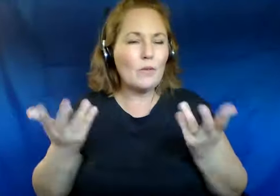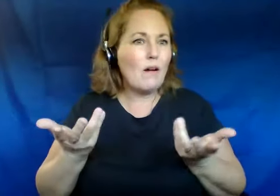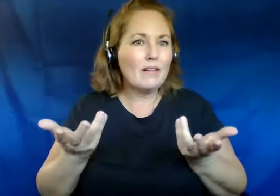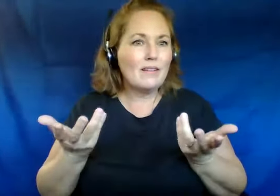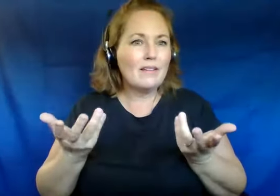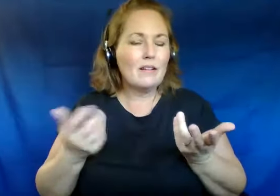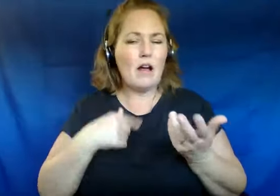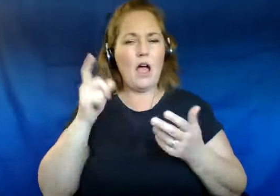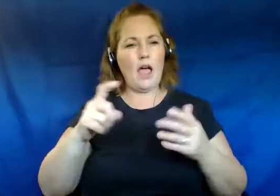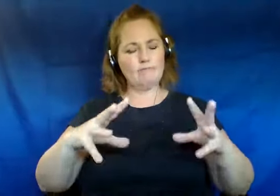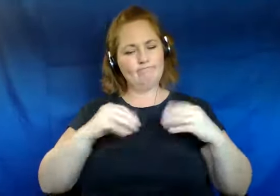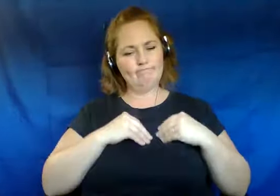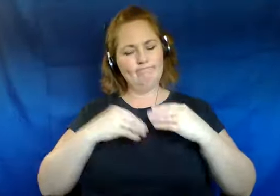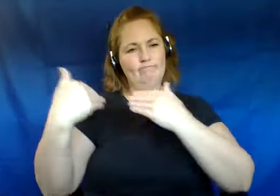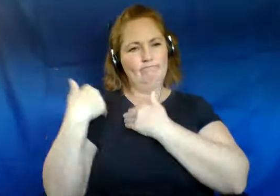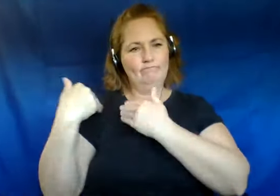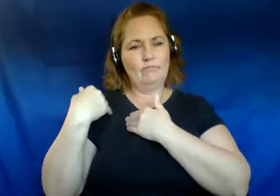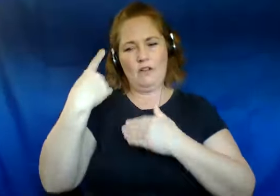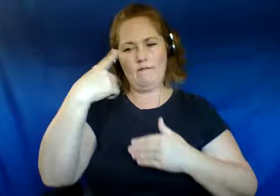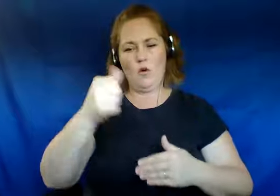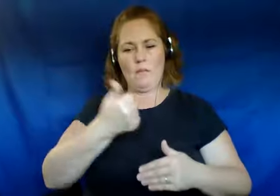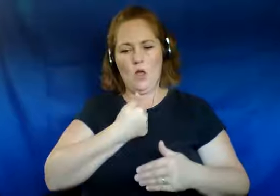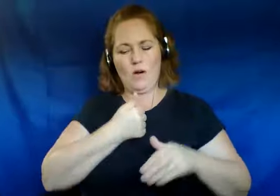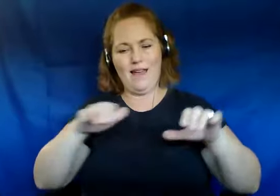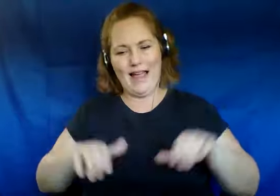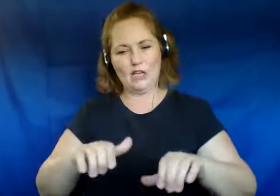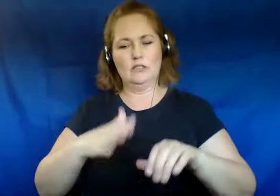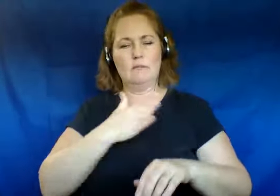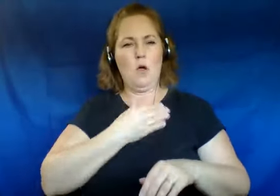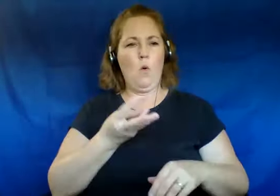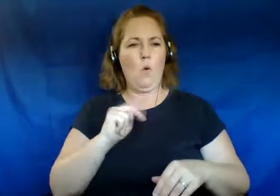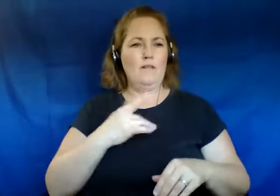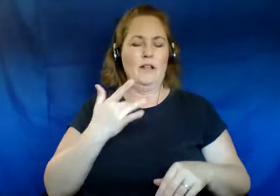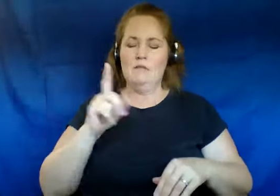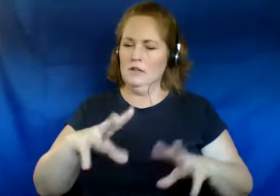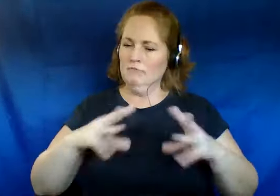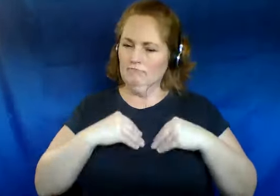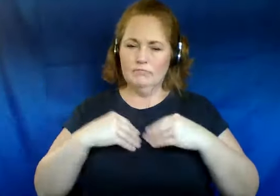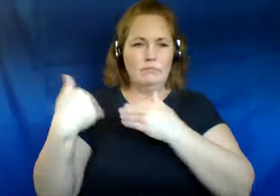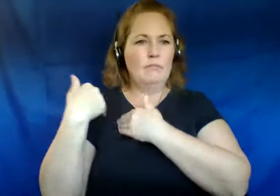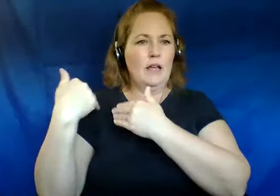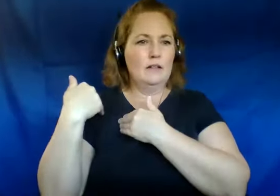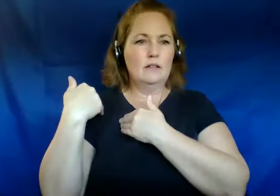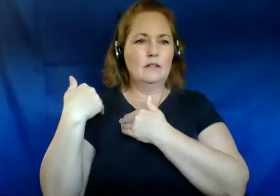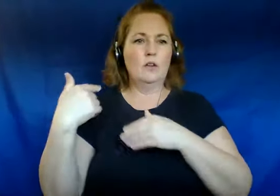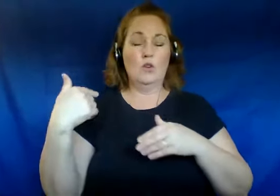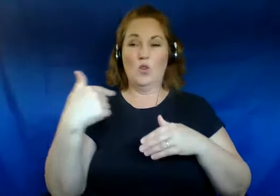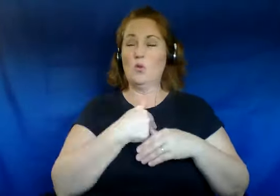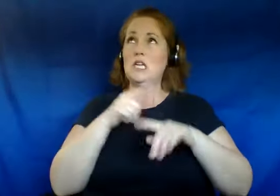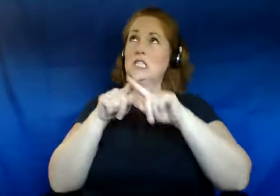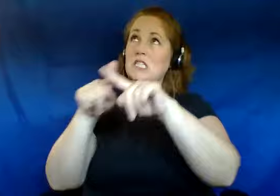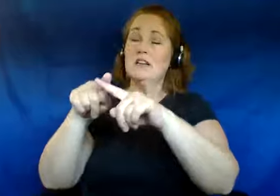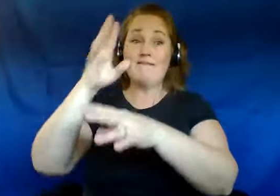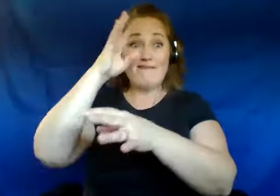responsible for my own actions and my own feelings. We step out on faith after asking